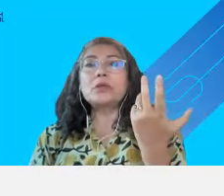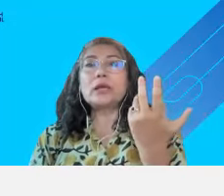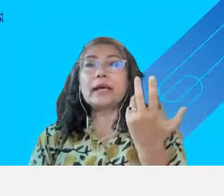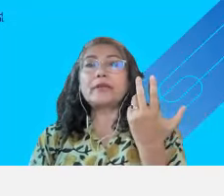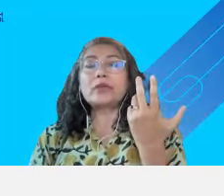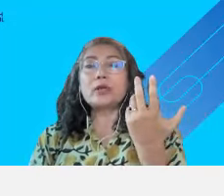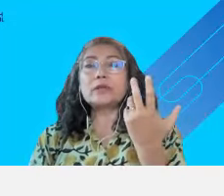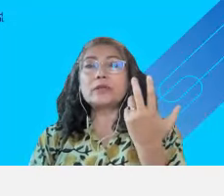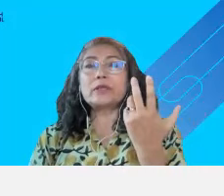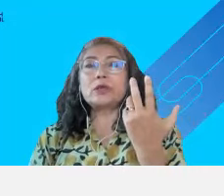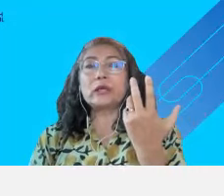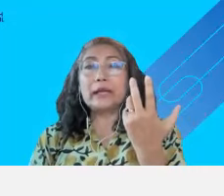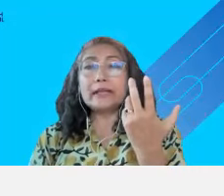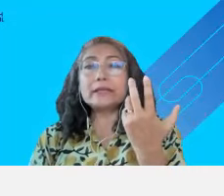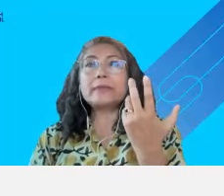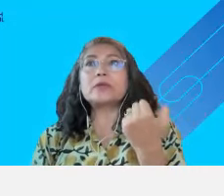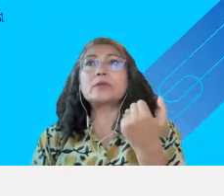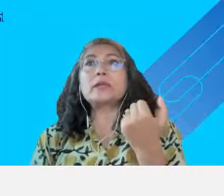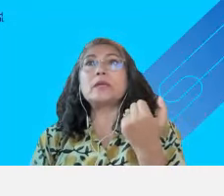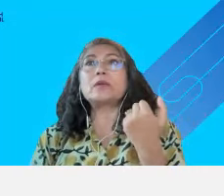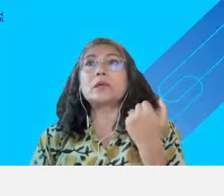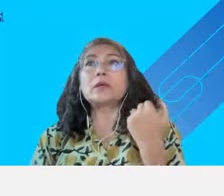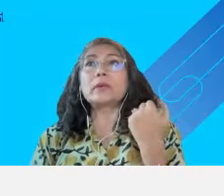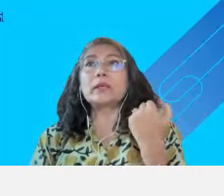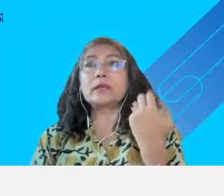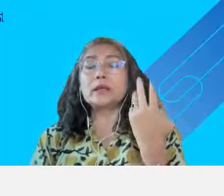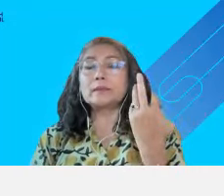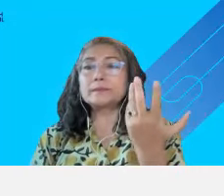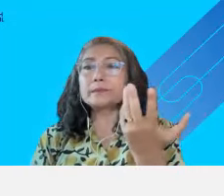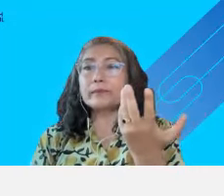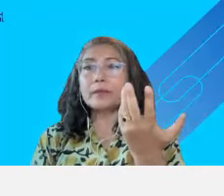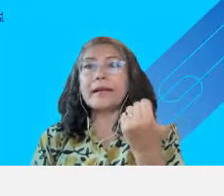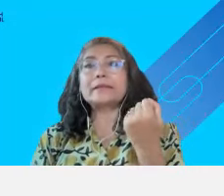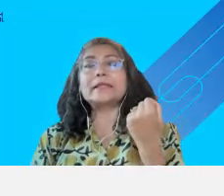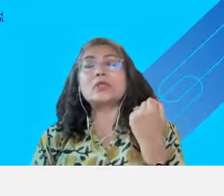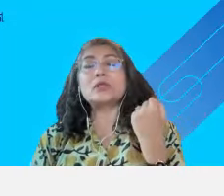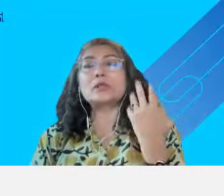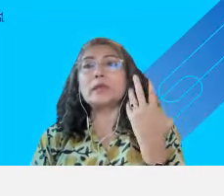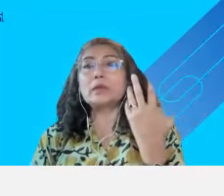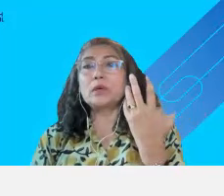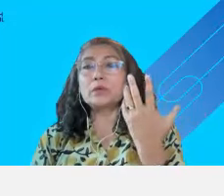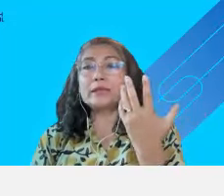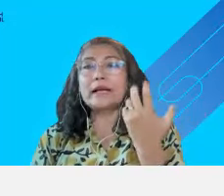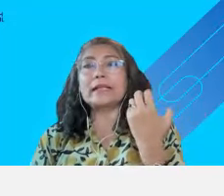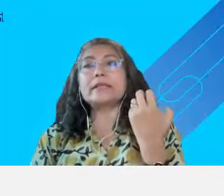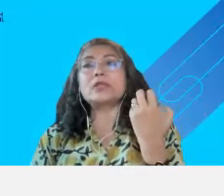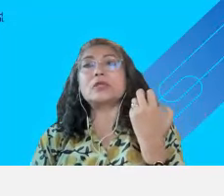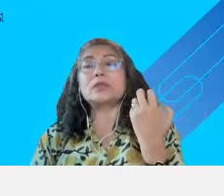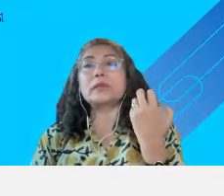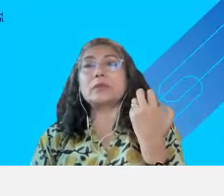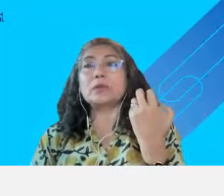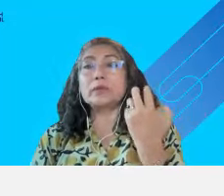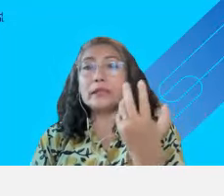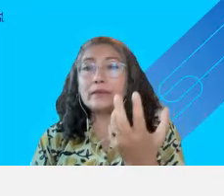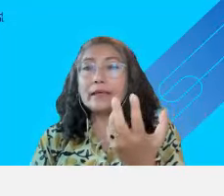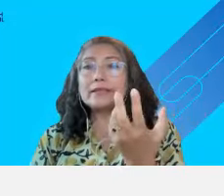Also look at cross-curricular links, because we can work with math teachers, we can work with science teachers,